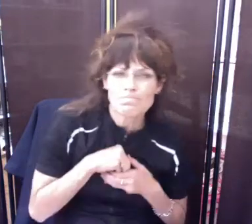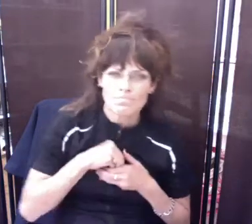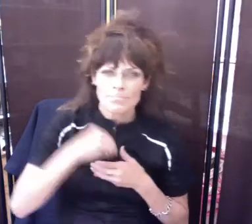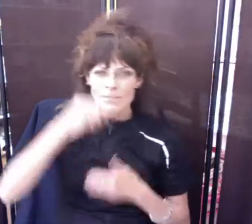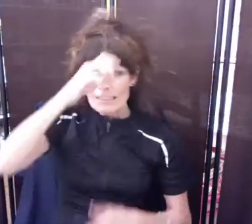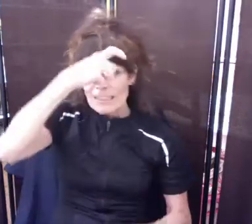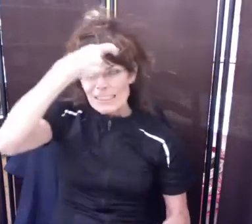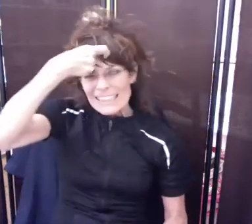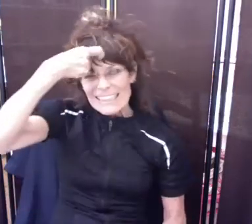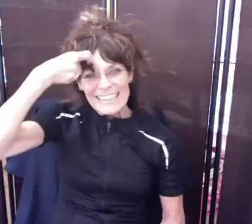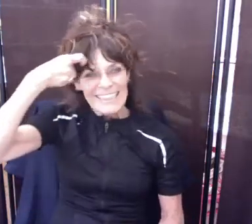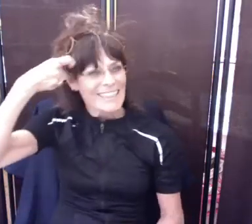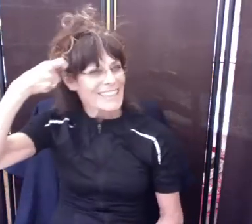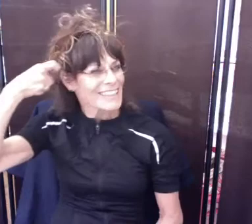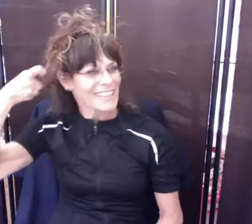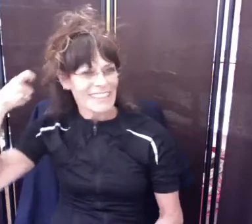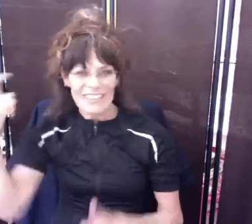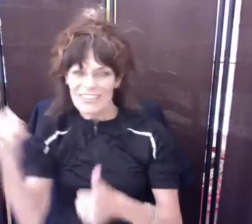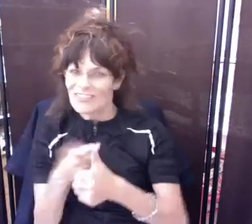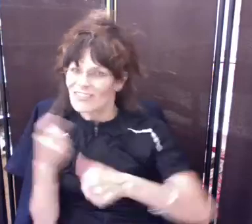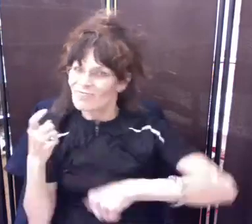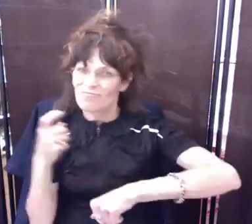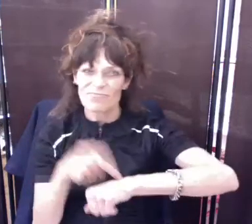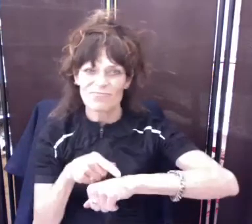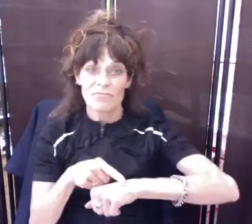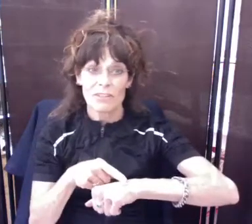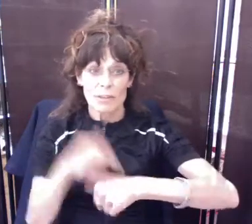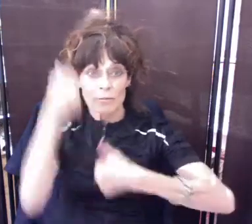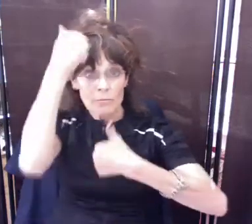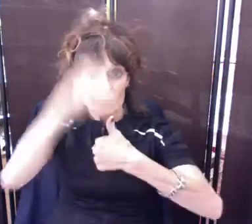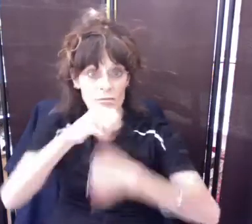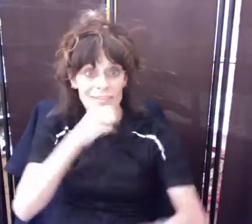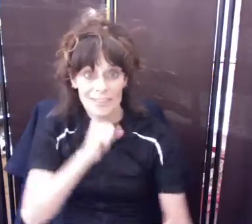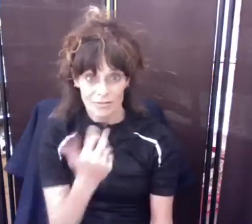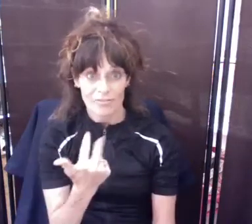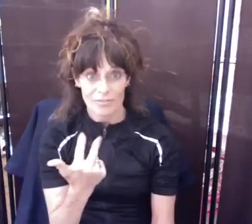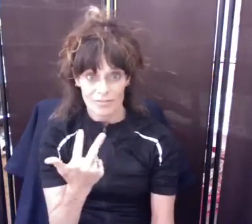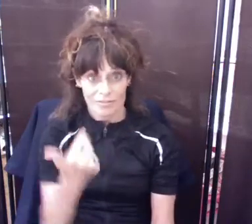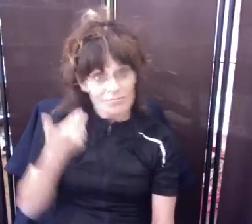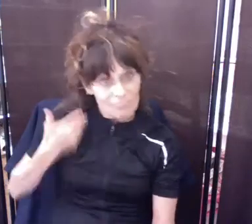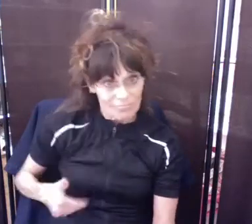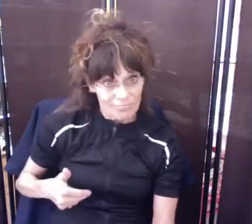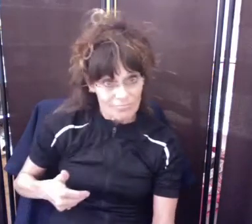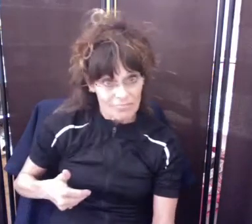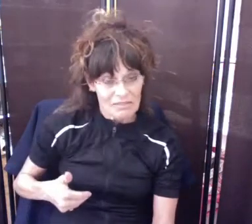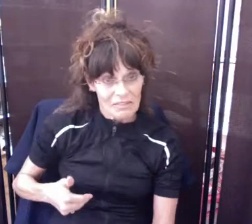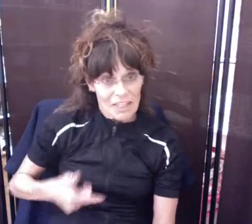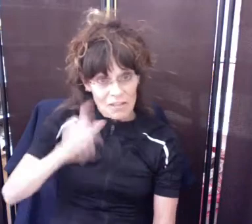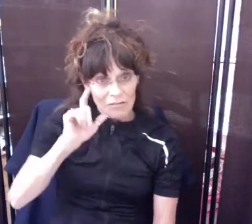I experienced it. Now, I'm 13 years old, right? So the drinking age was 21, so that was kind